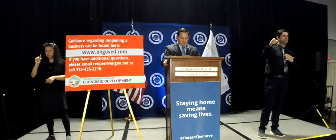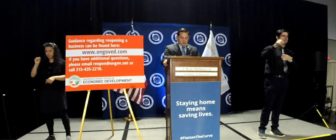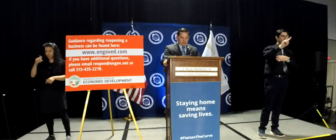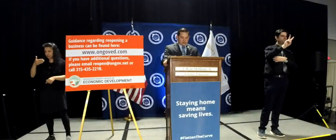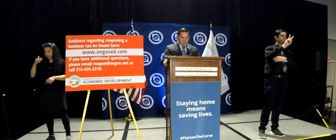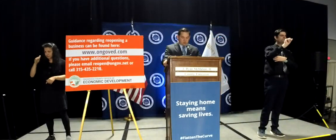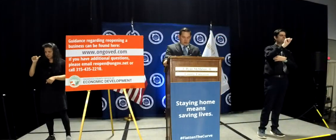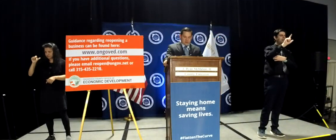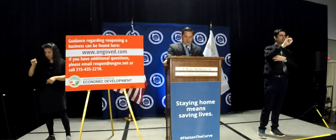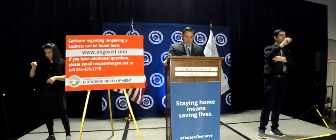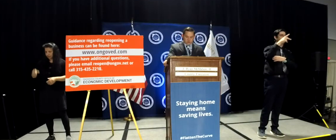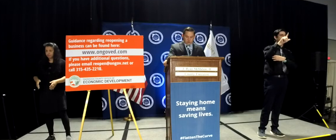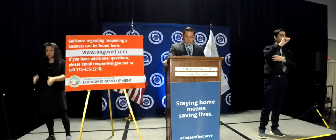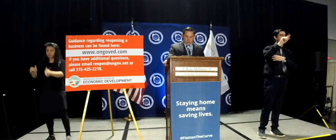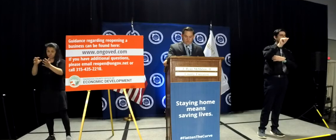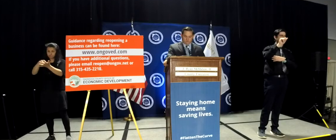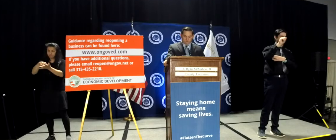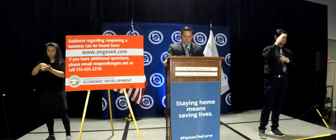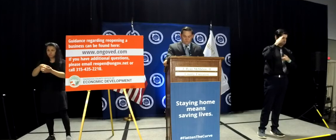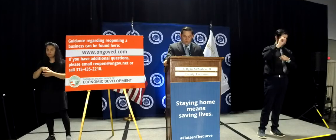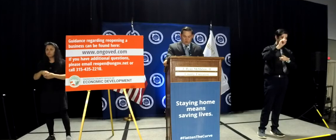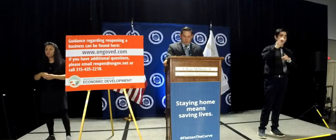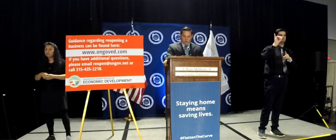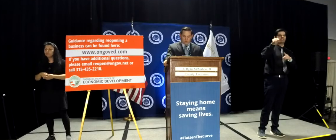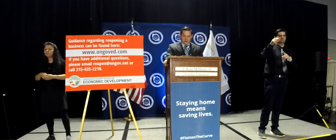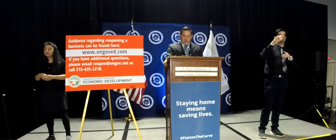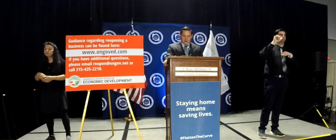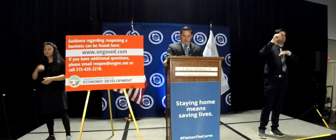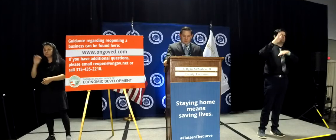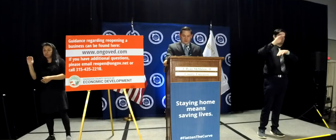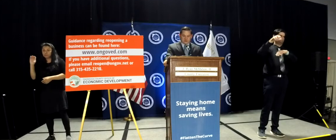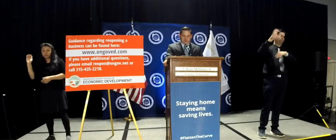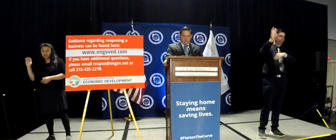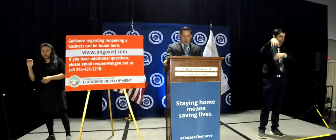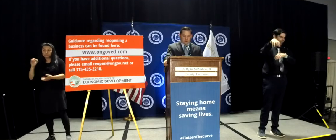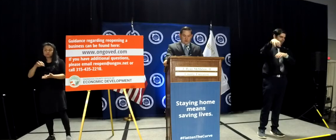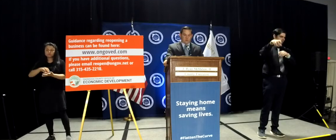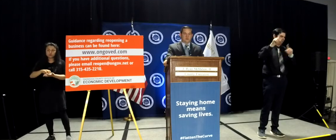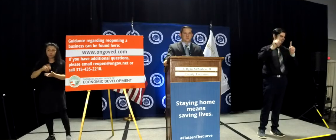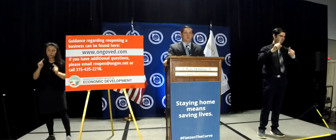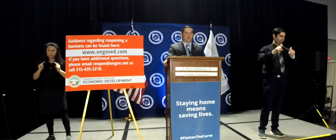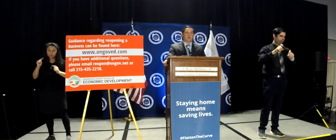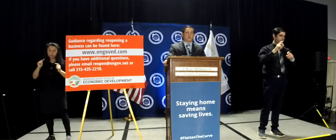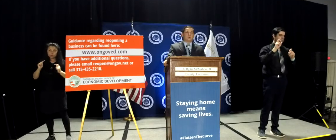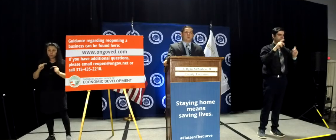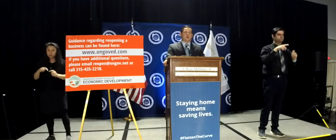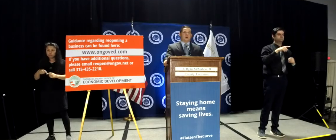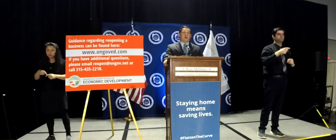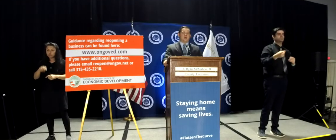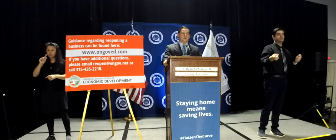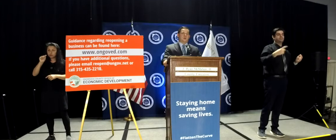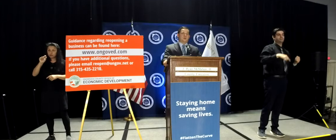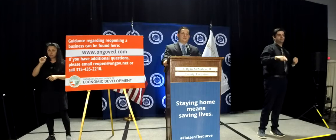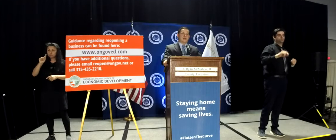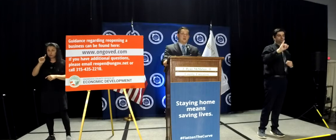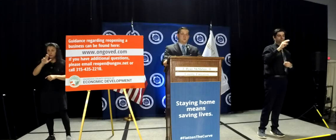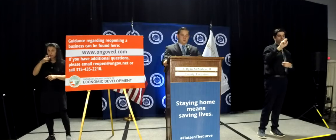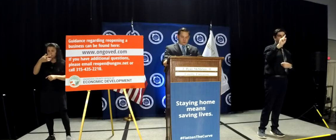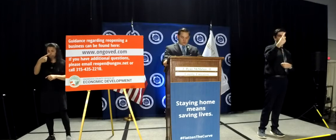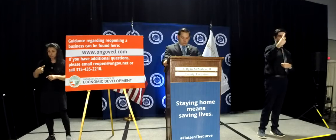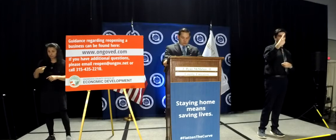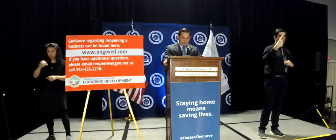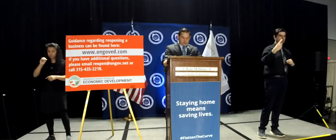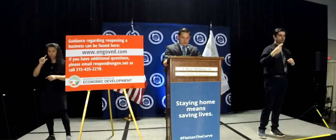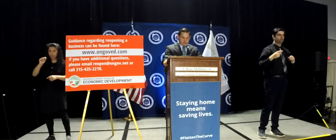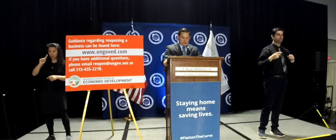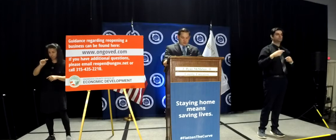on. Next Monday, June 1, we will be at Clay Central Park on Wetzel Road in our northern towns.